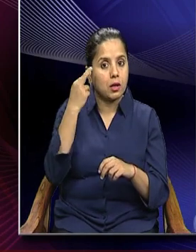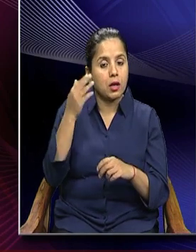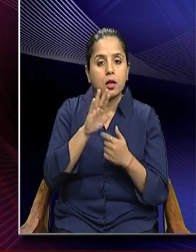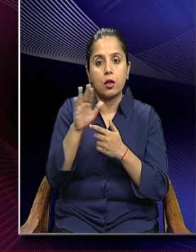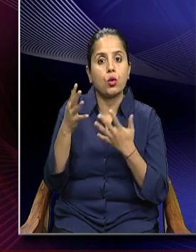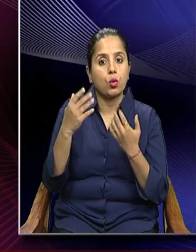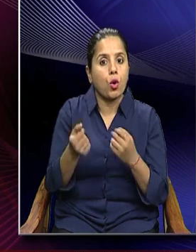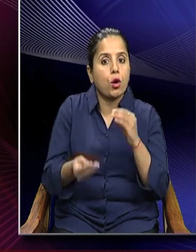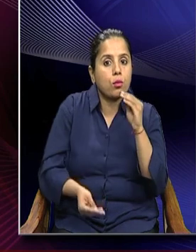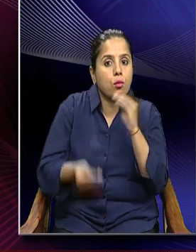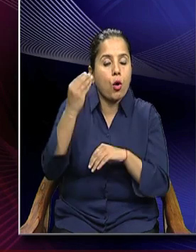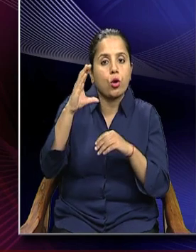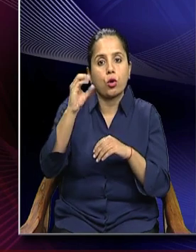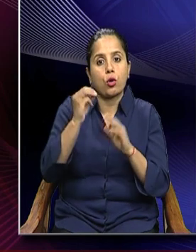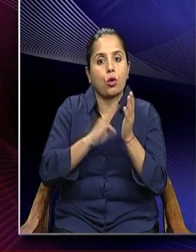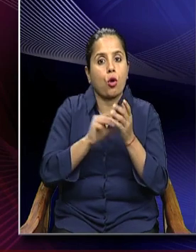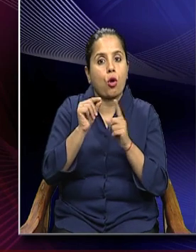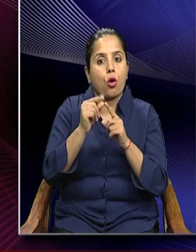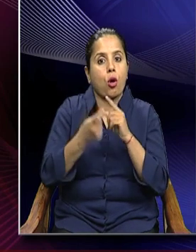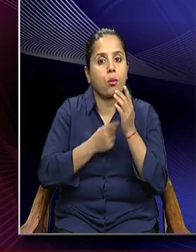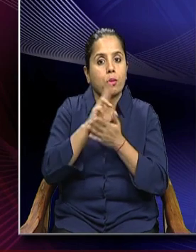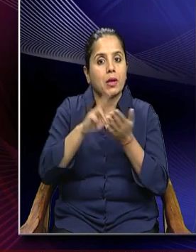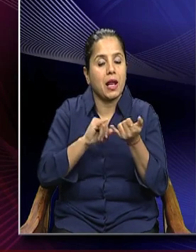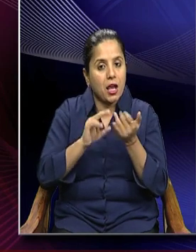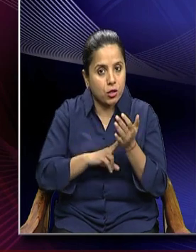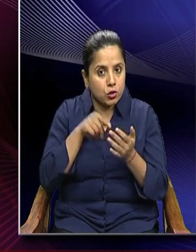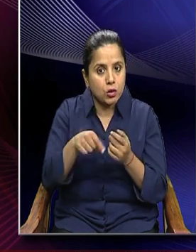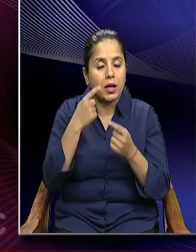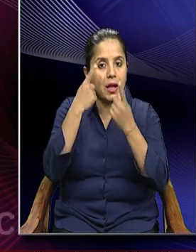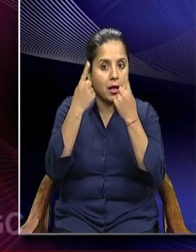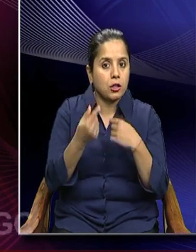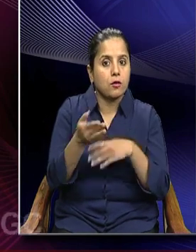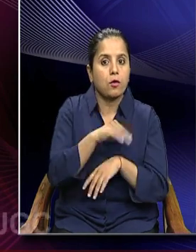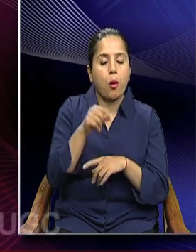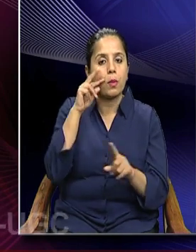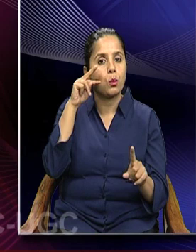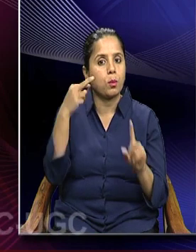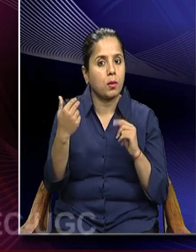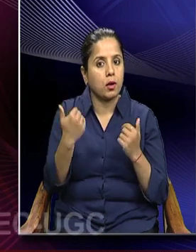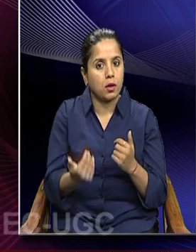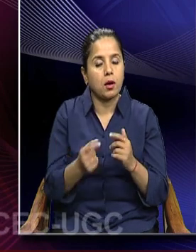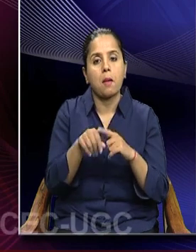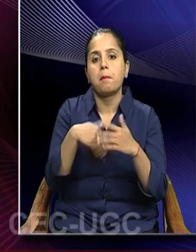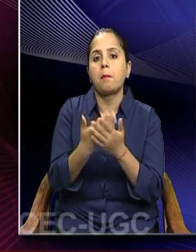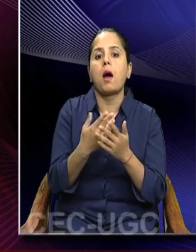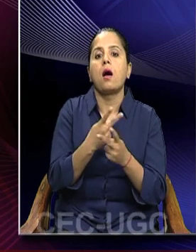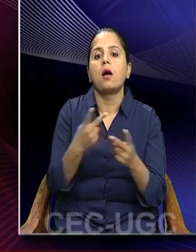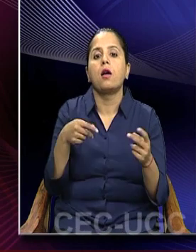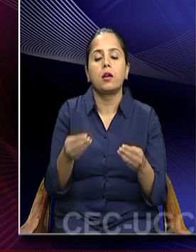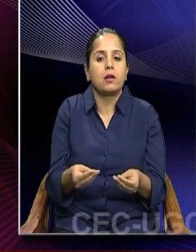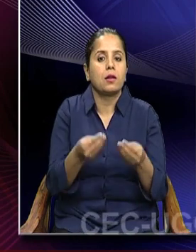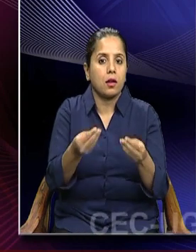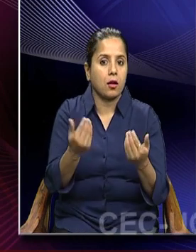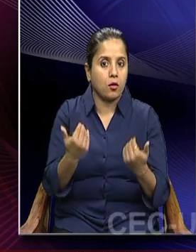to enhance comprehension of a phenomenon by examining it from the perspective of the participants and